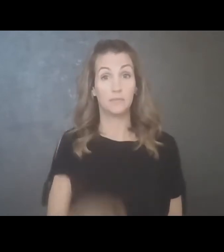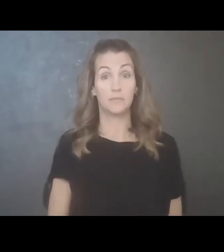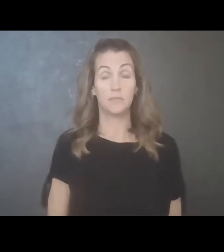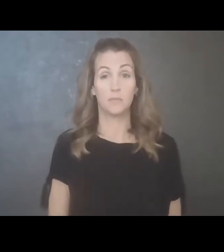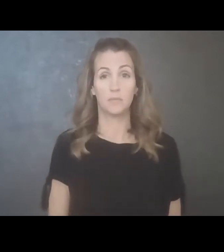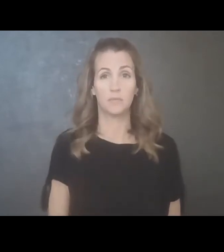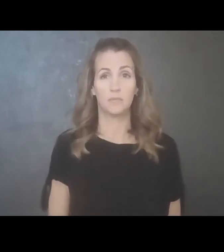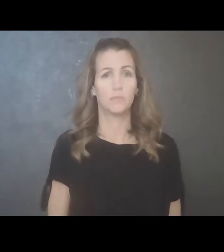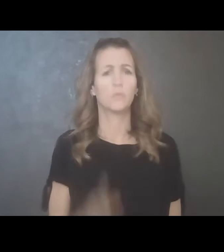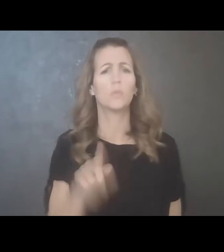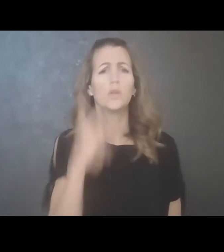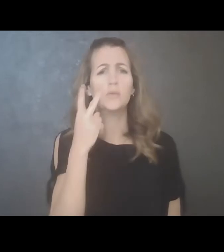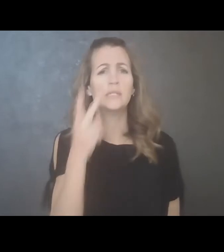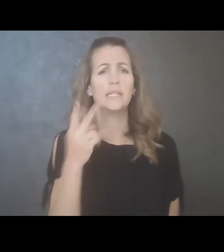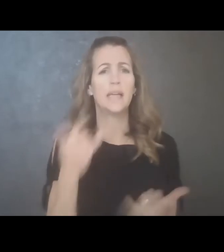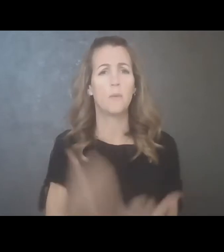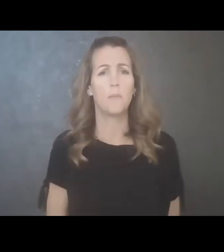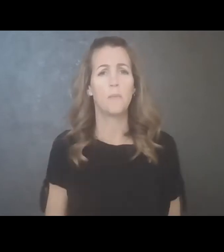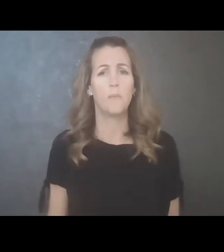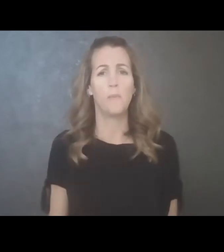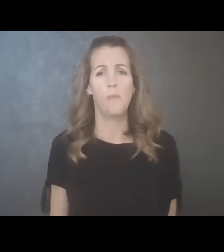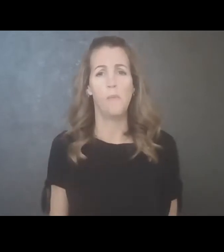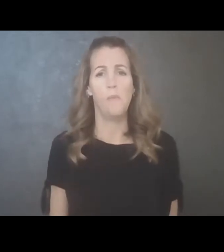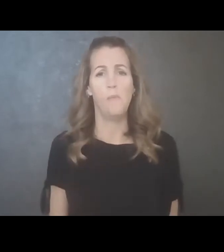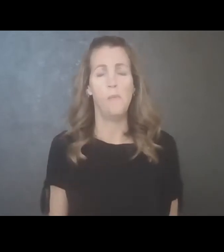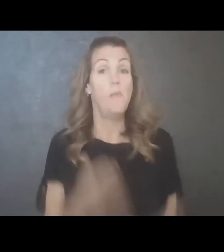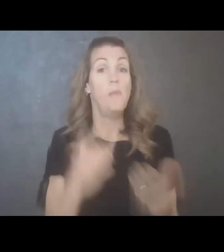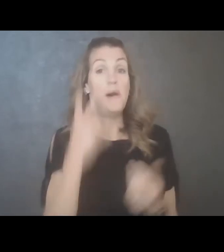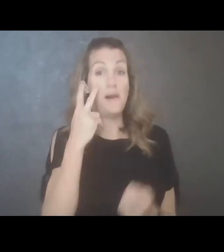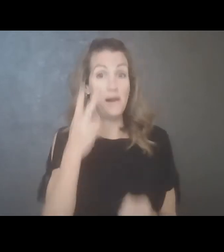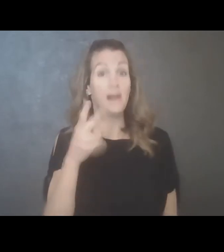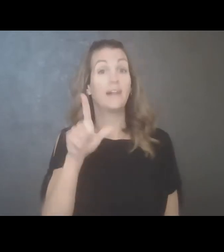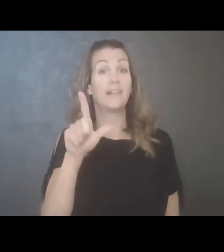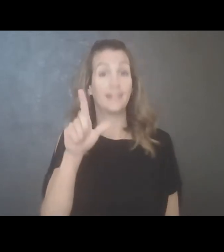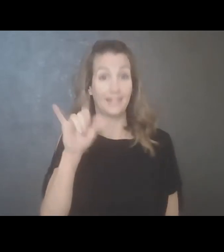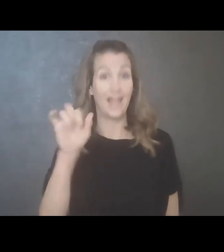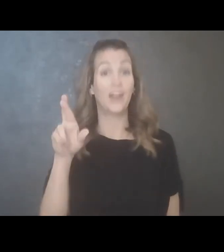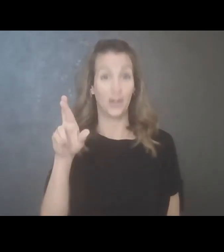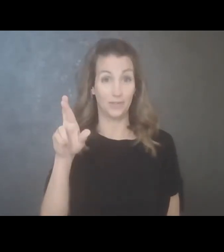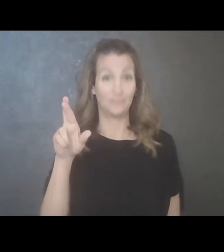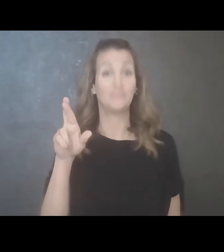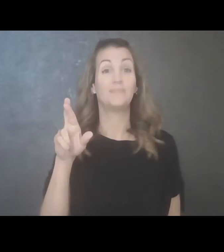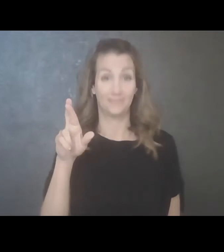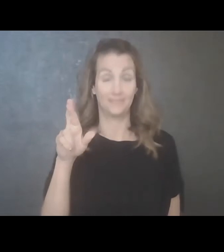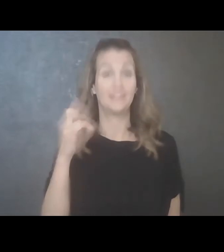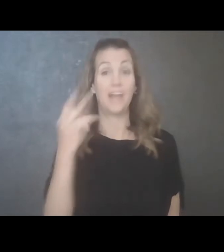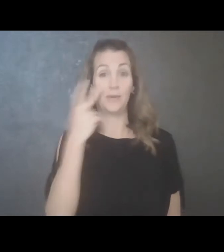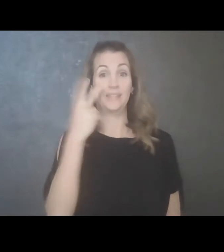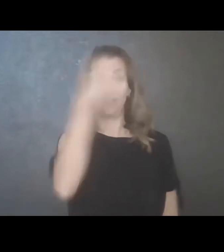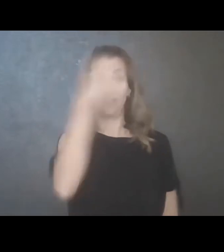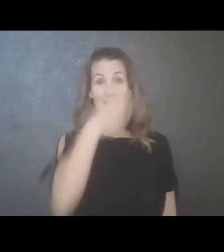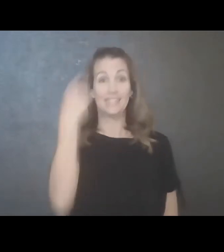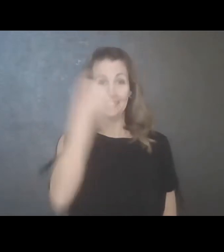what do you guys see? You might see liar. Maybe someone that didn't see the face now, and some that saw